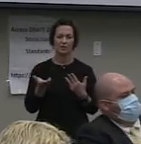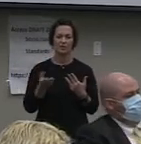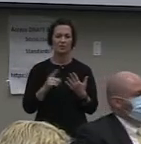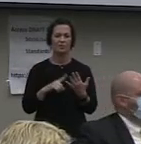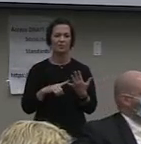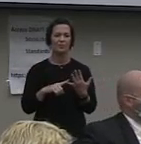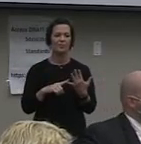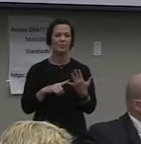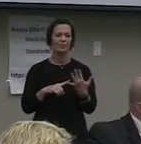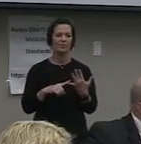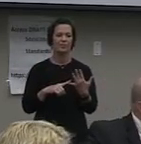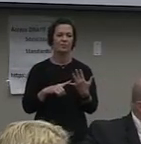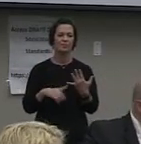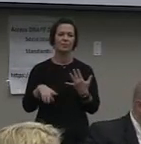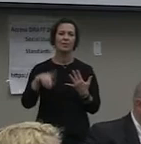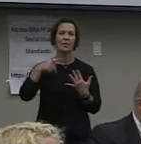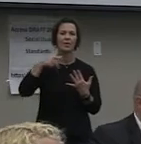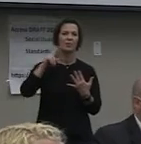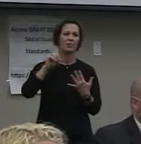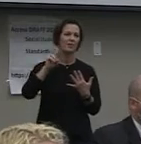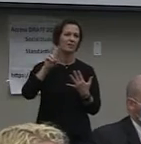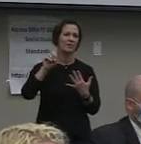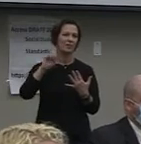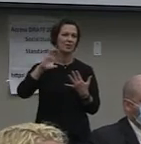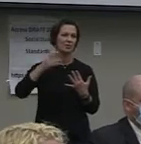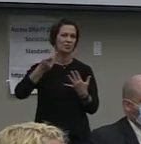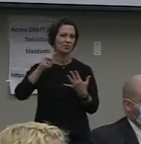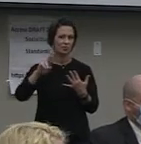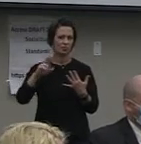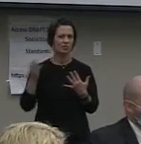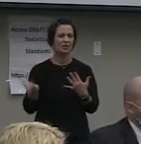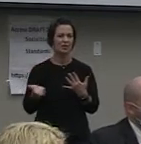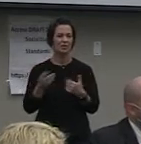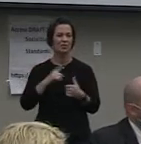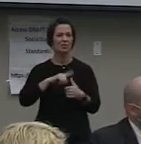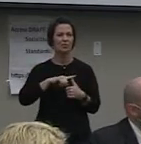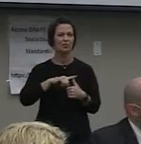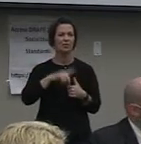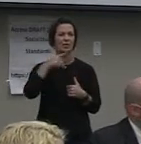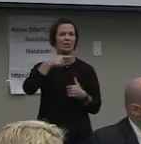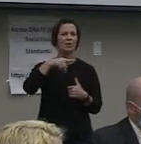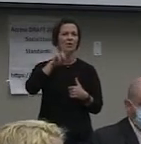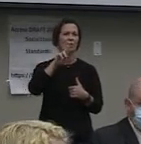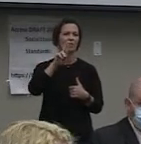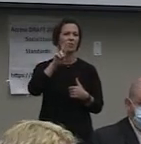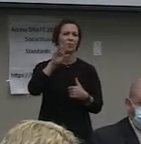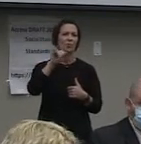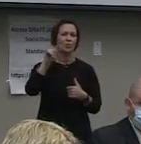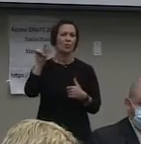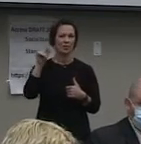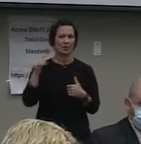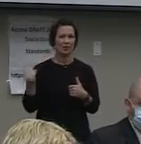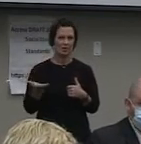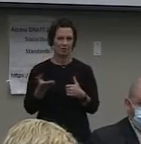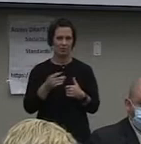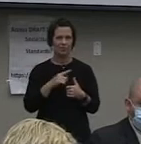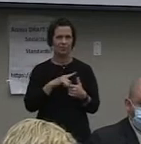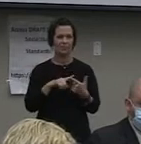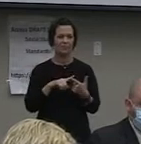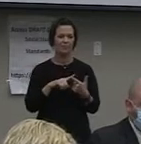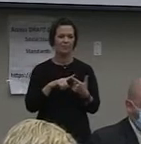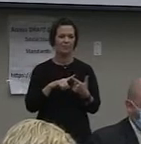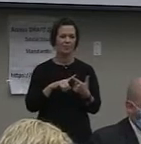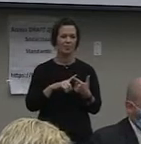is present. Emily Provencher. Present. Emily Provencher is present. Eloise Pruitt. Present. Eloise Pruitt is present.